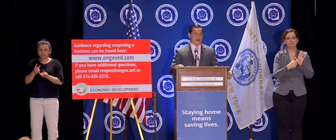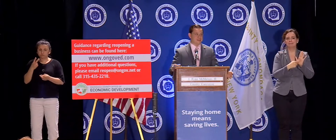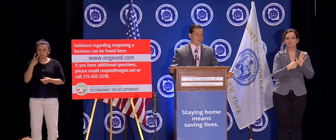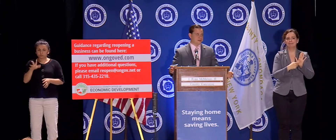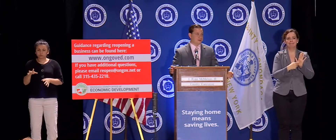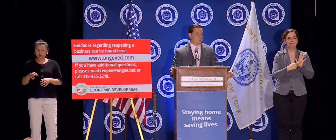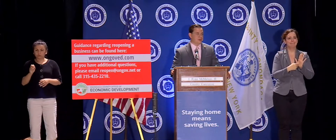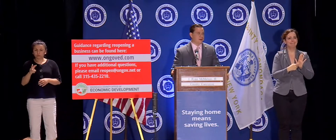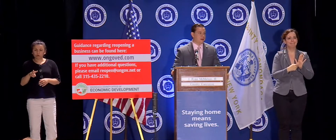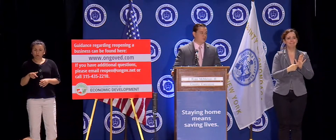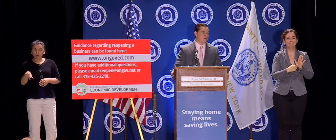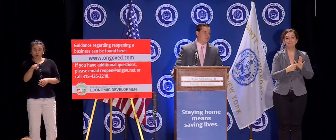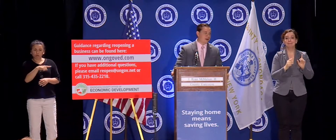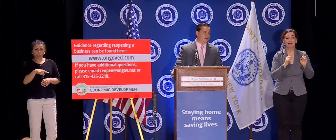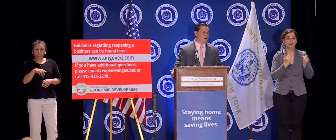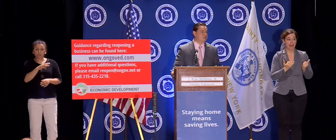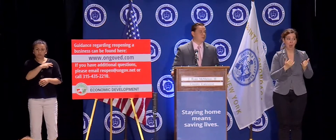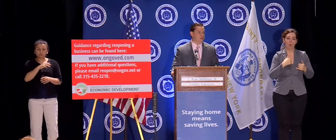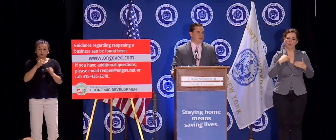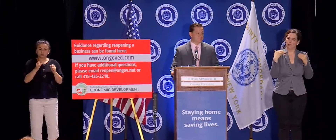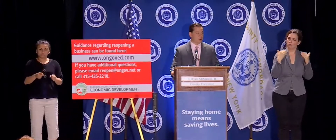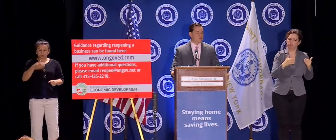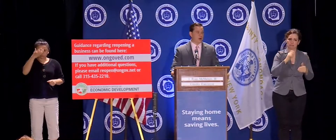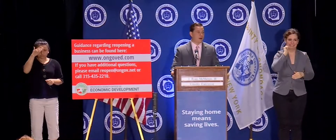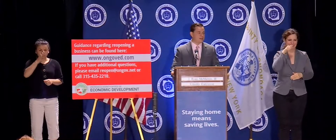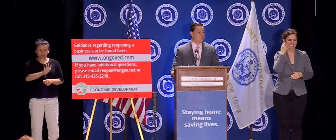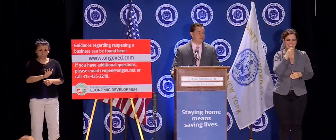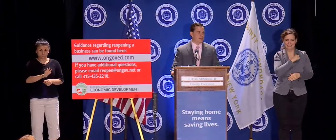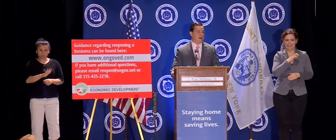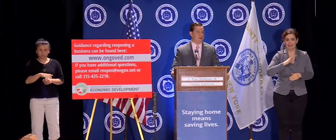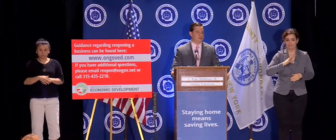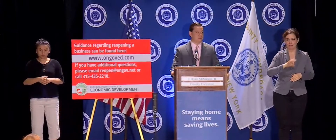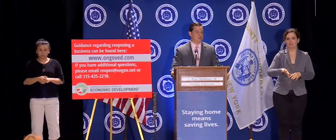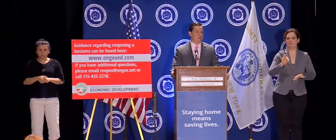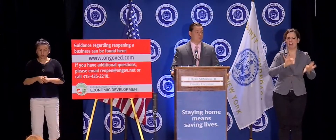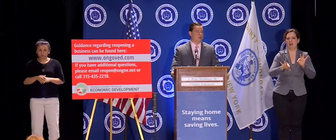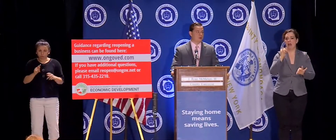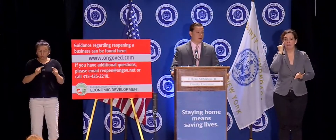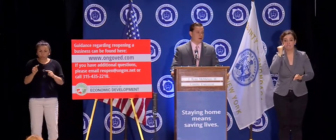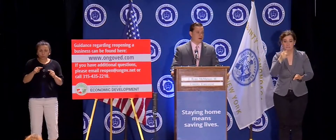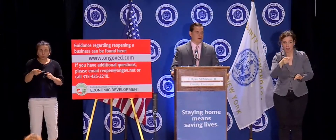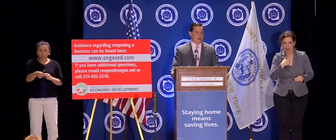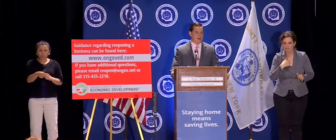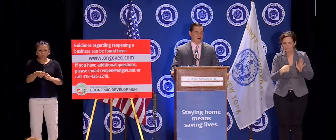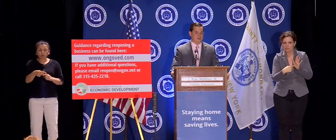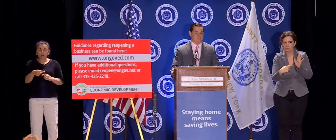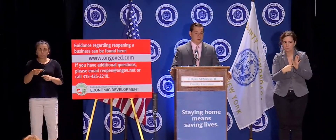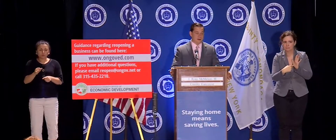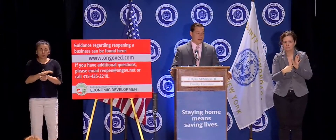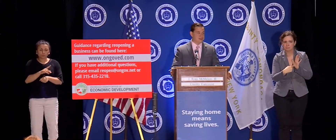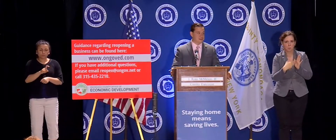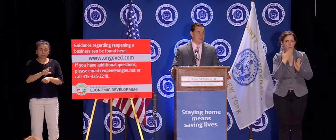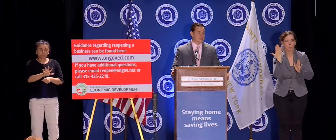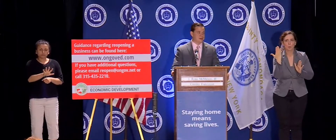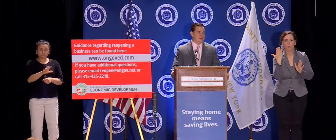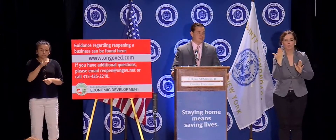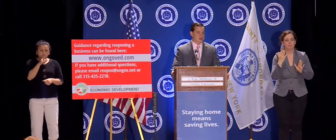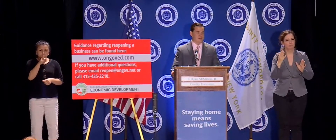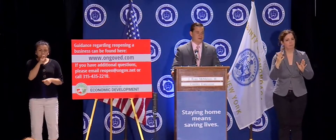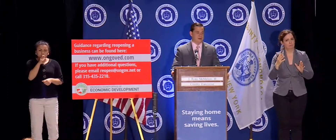broad-based testing, and we're finding some of these folks are asymptomatic. These are people that